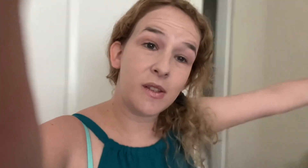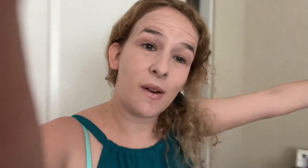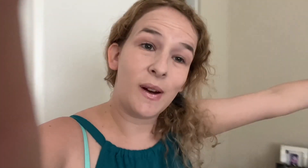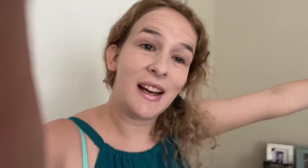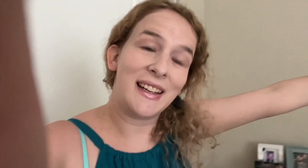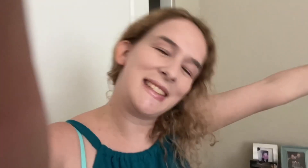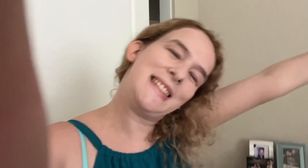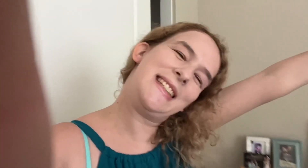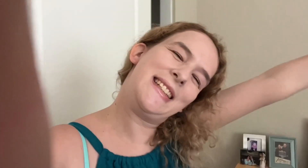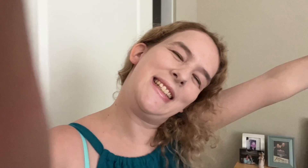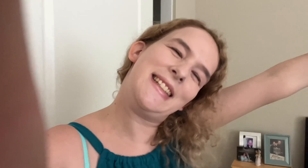Arizona.